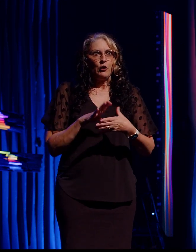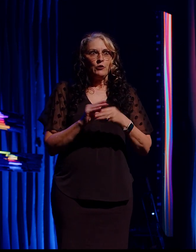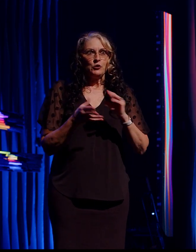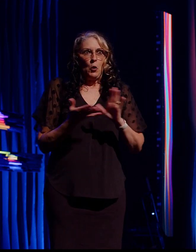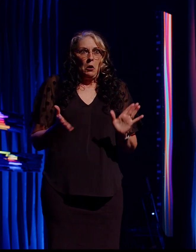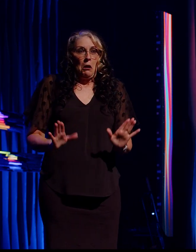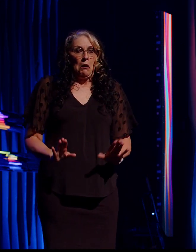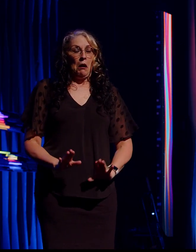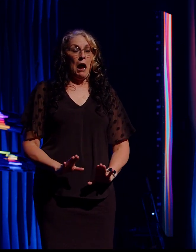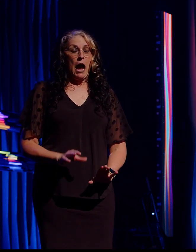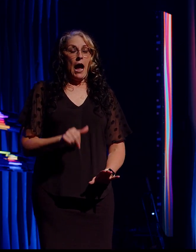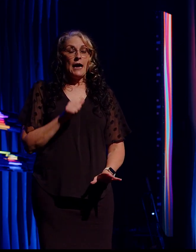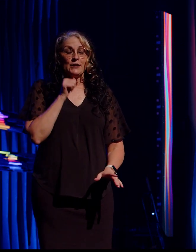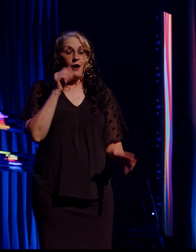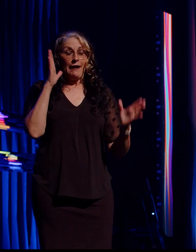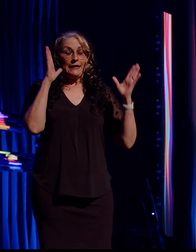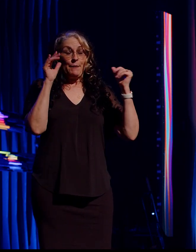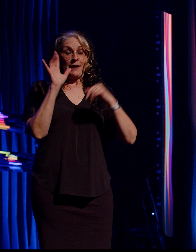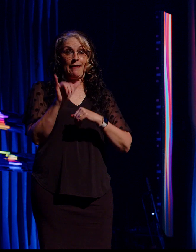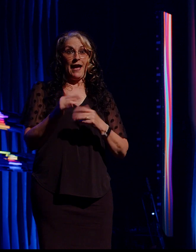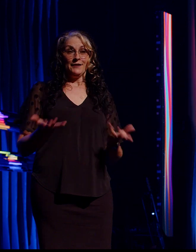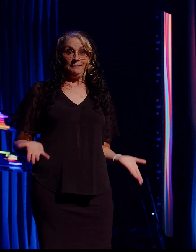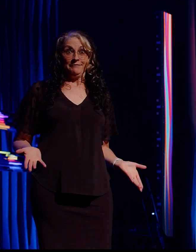I actually did not see that one coming.